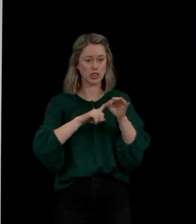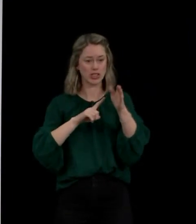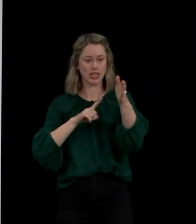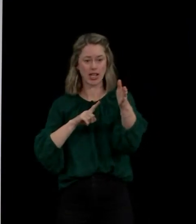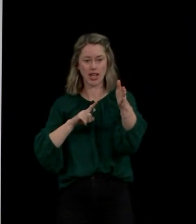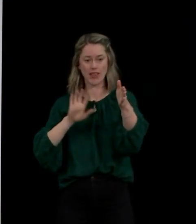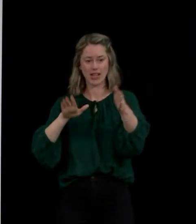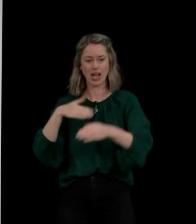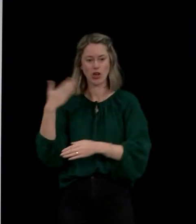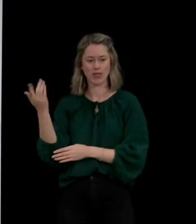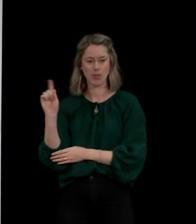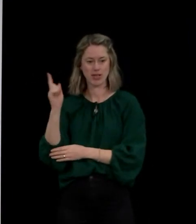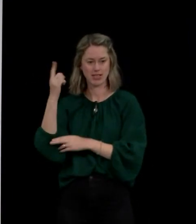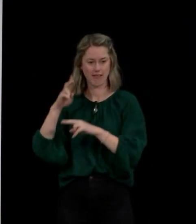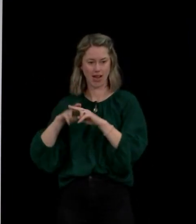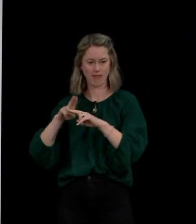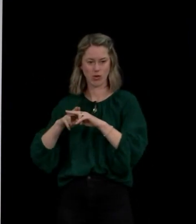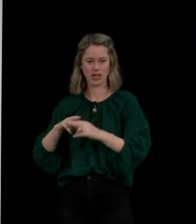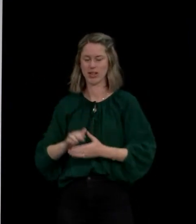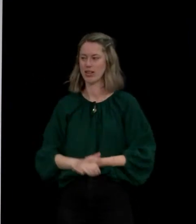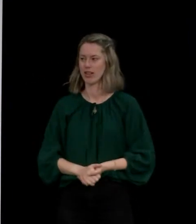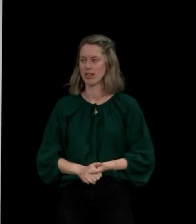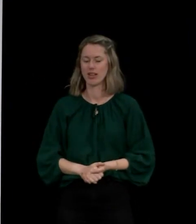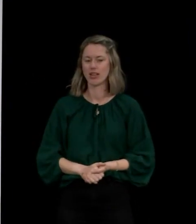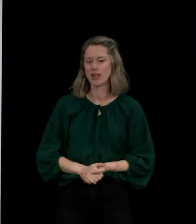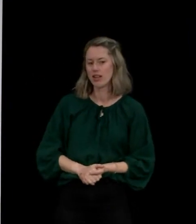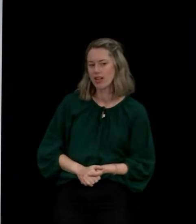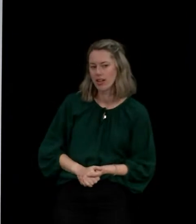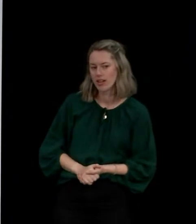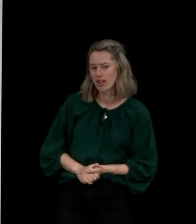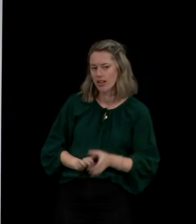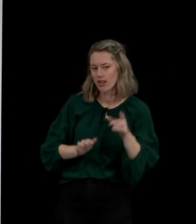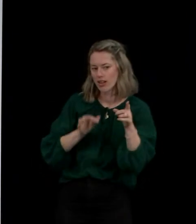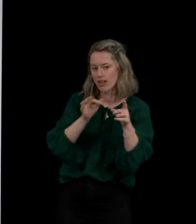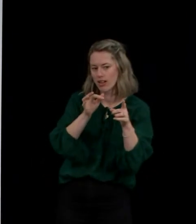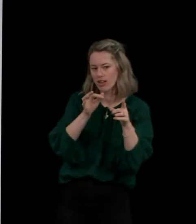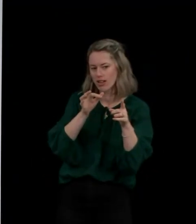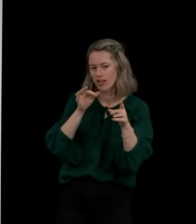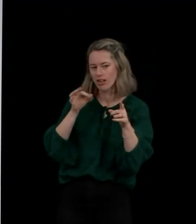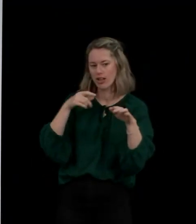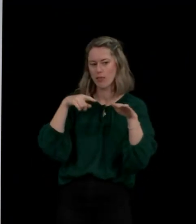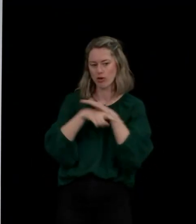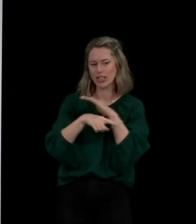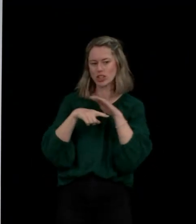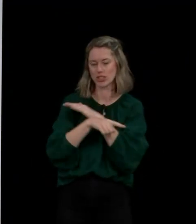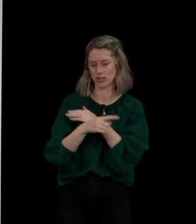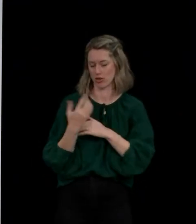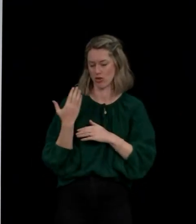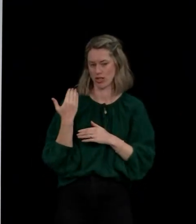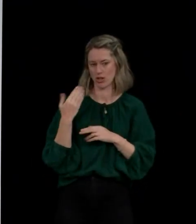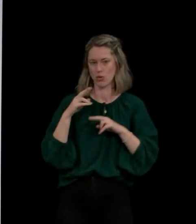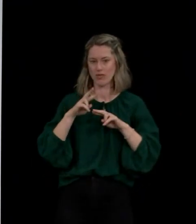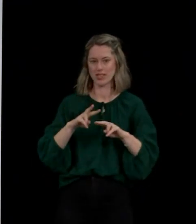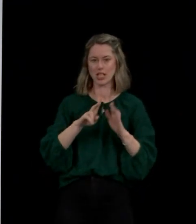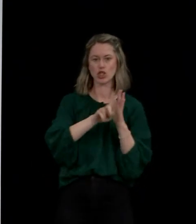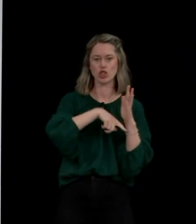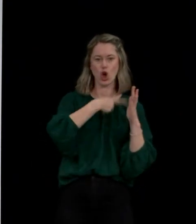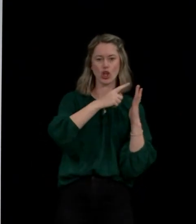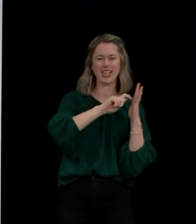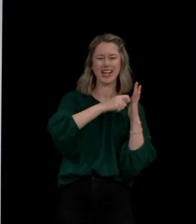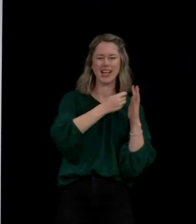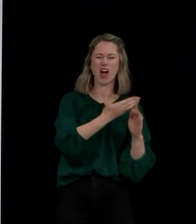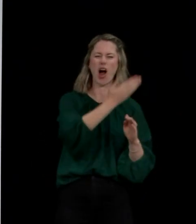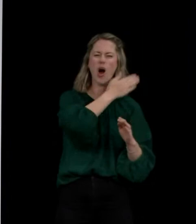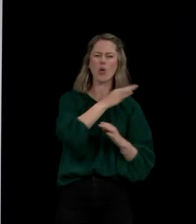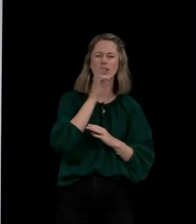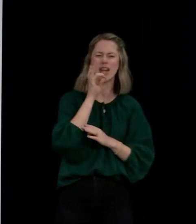Ben and then I'll hand over to Minister Farfoy. I've got one over there and one on immigration, if that's okay. Over the last few days, we've seen John Key and the